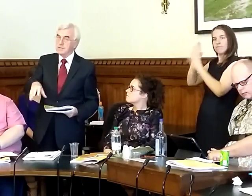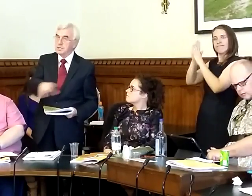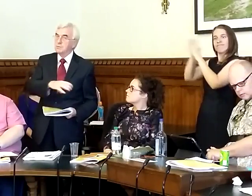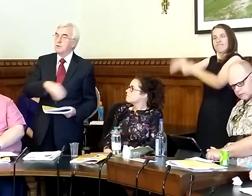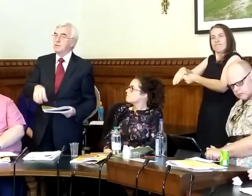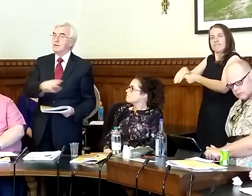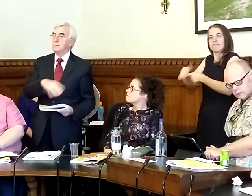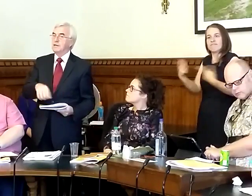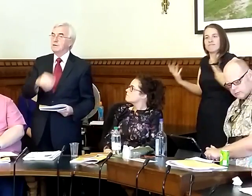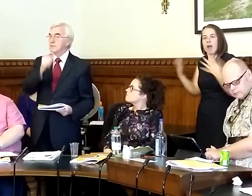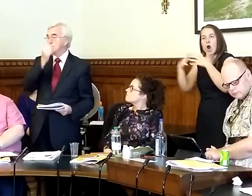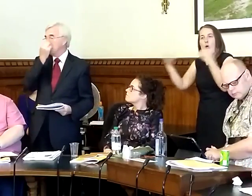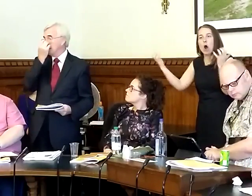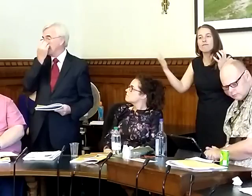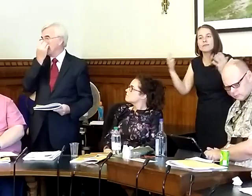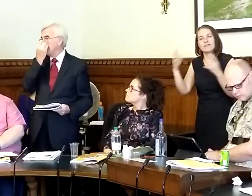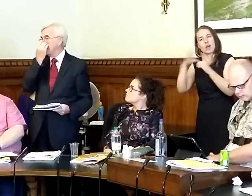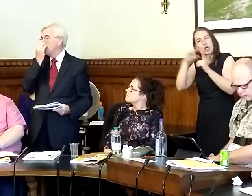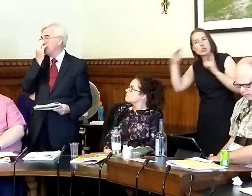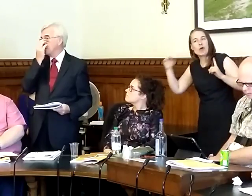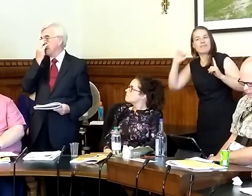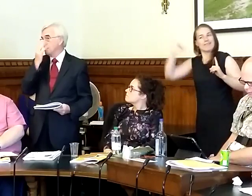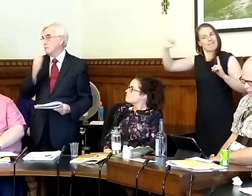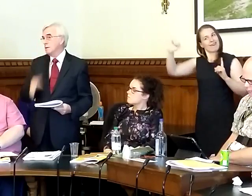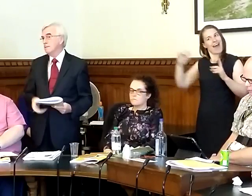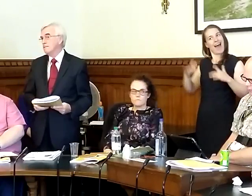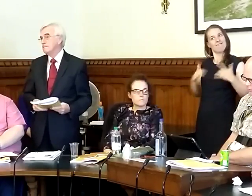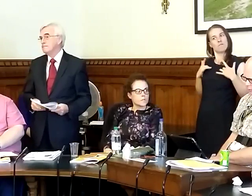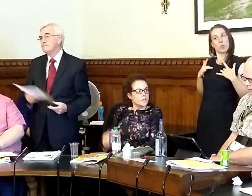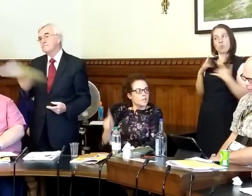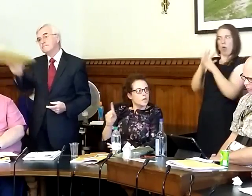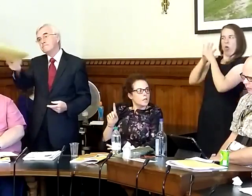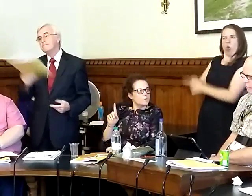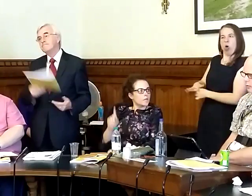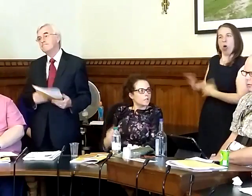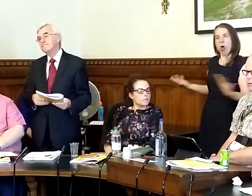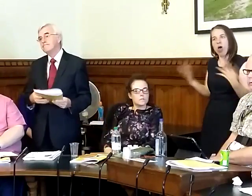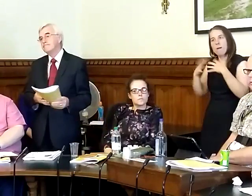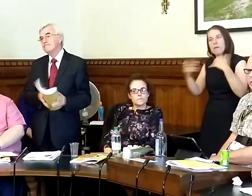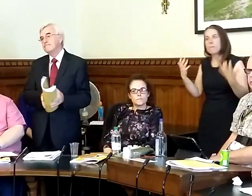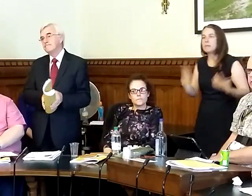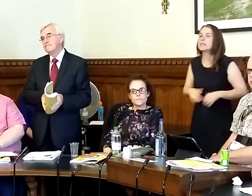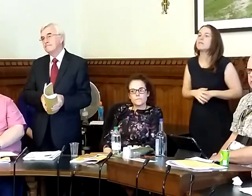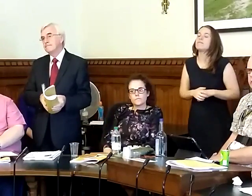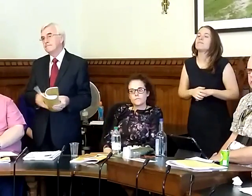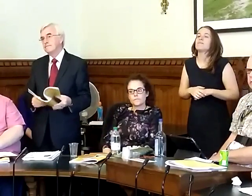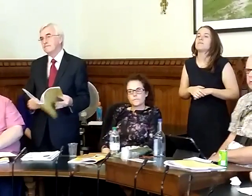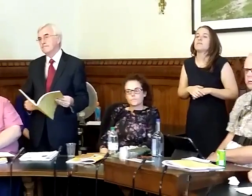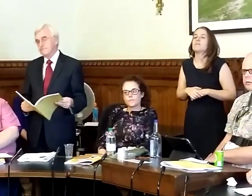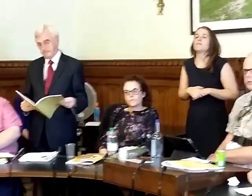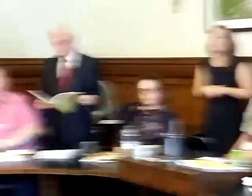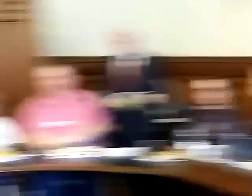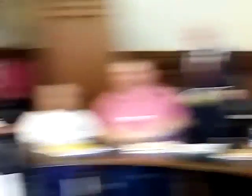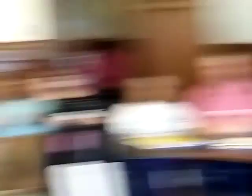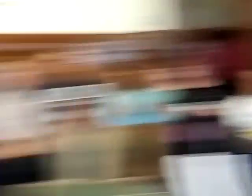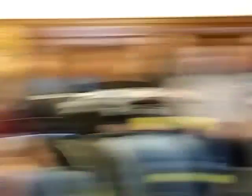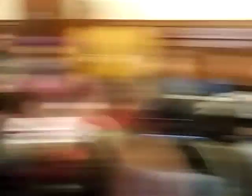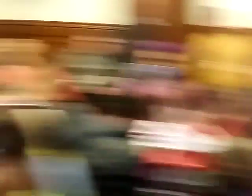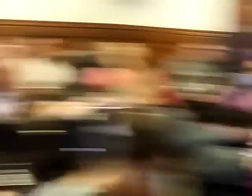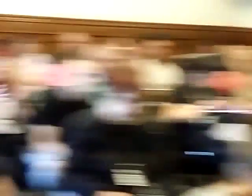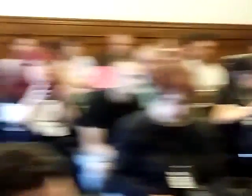PIP. So this is one of those areas as well, I think, that we can push back and win on. The mindset of, there was one